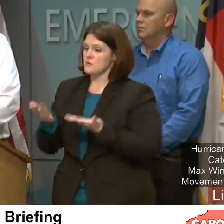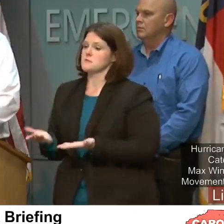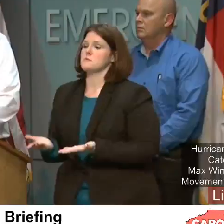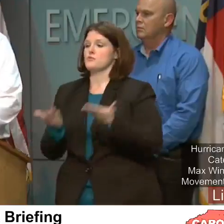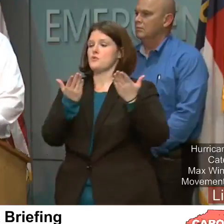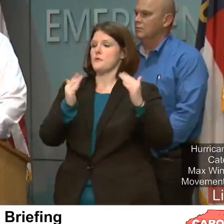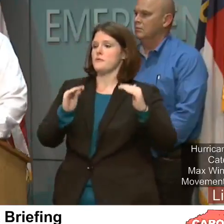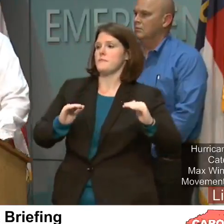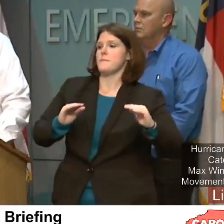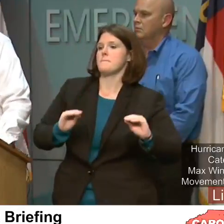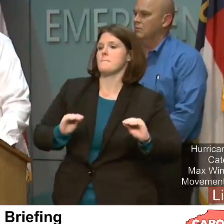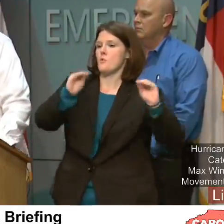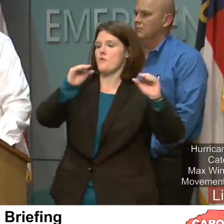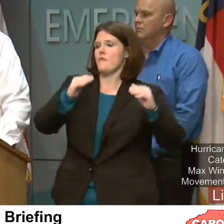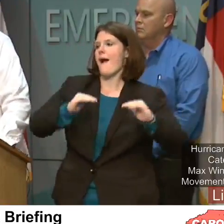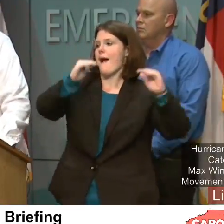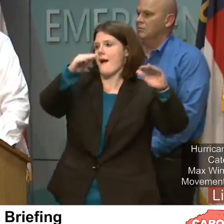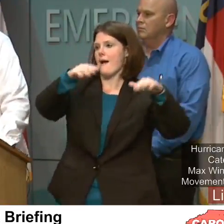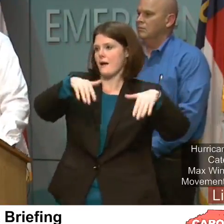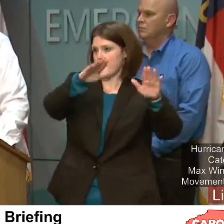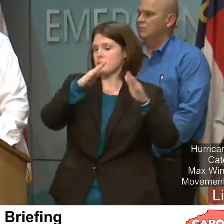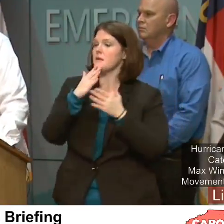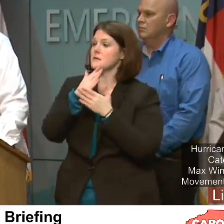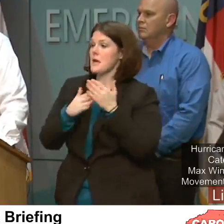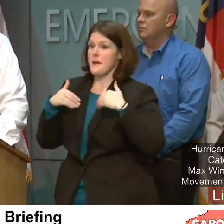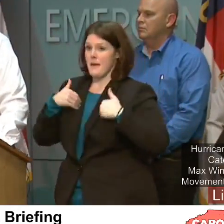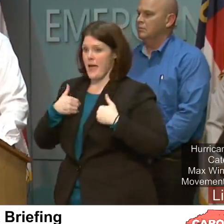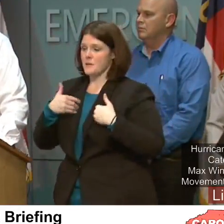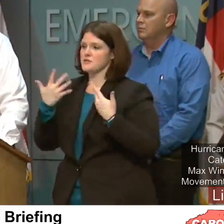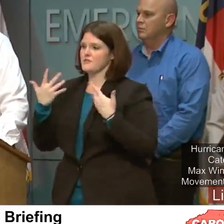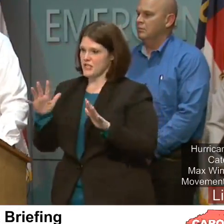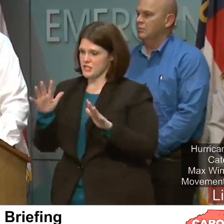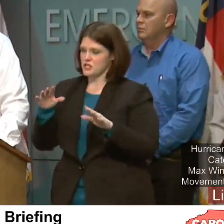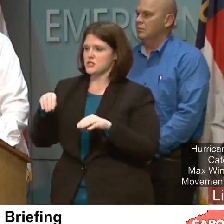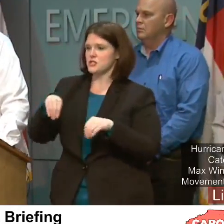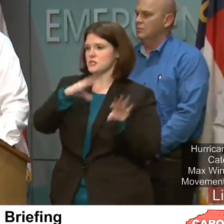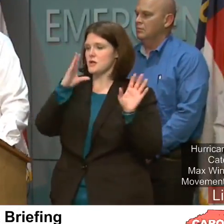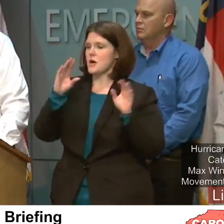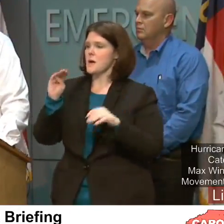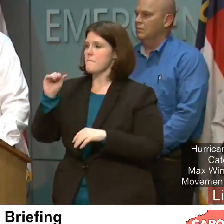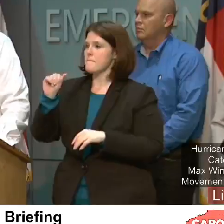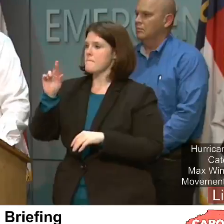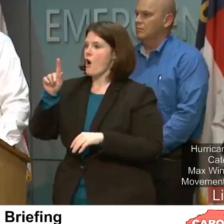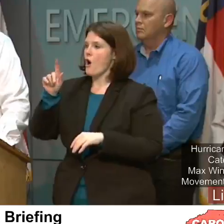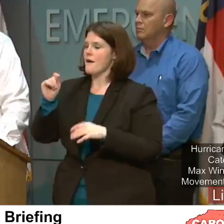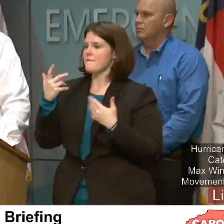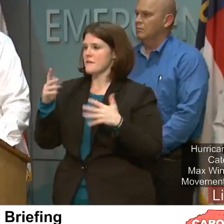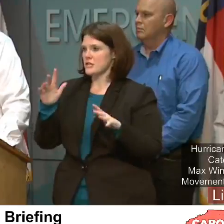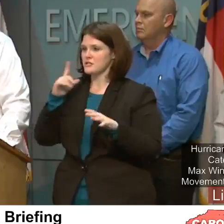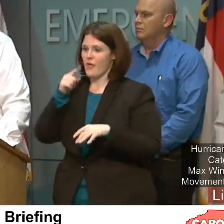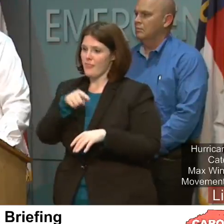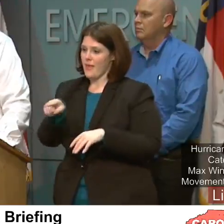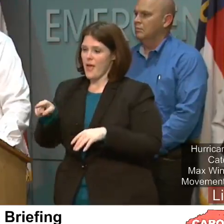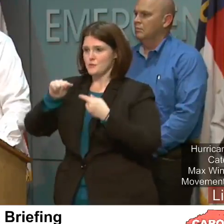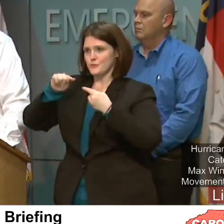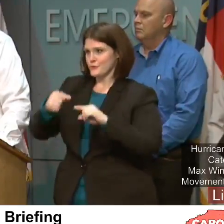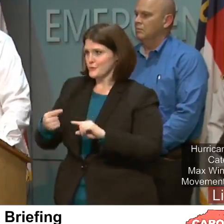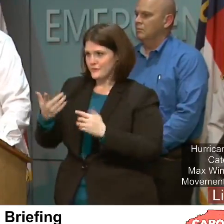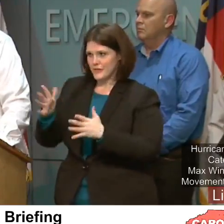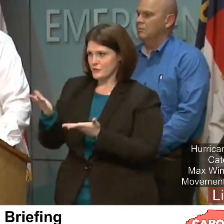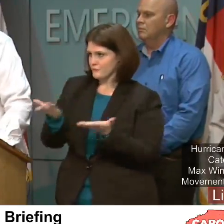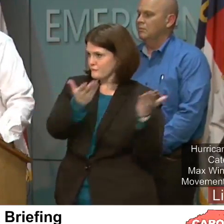ground. Some animals have gone into the market to lessen the probability of them being in harm's